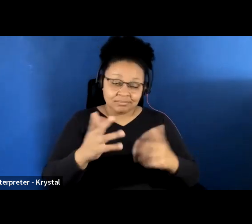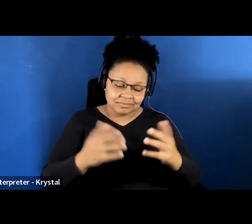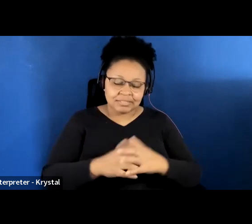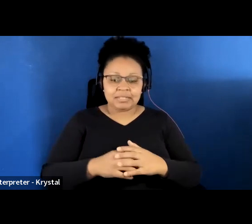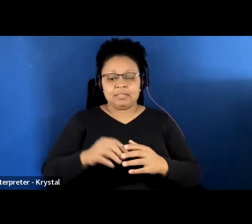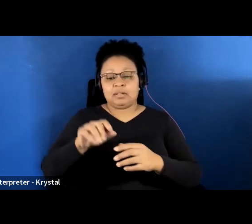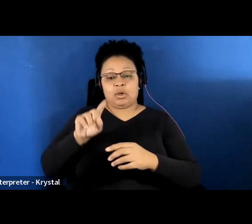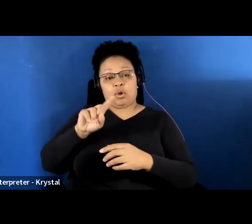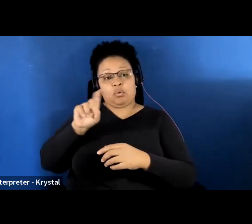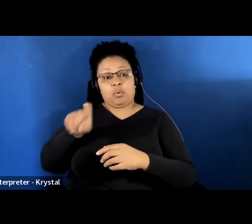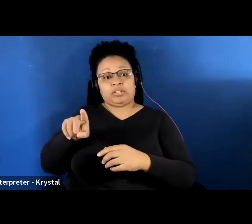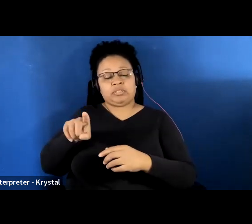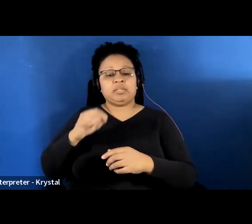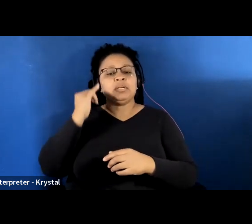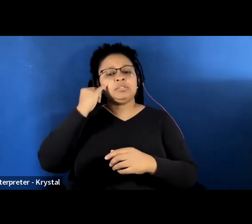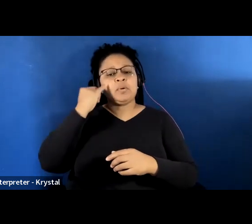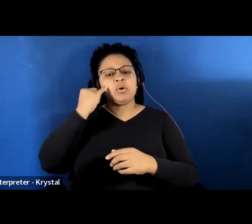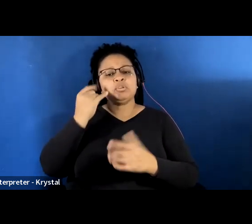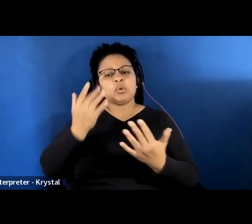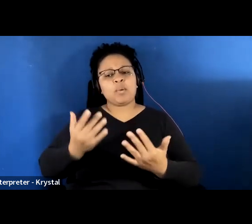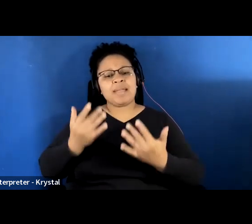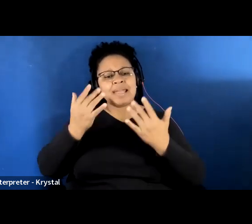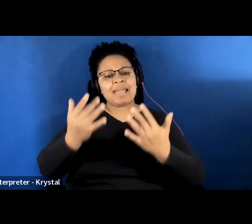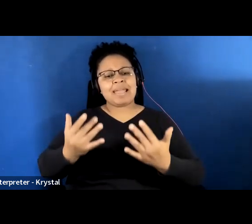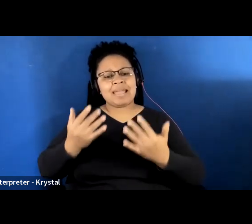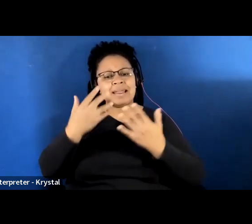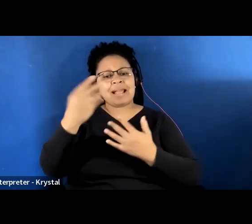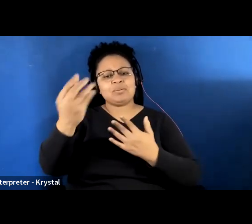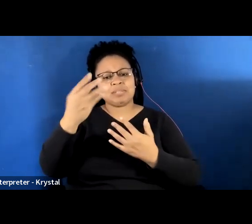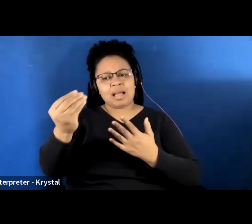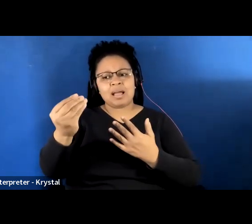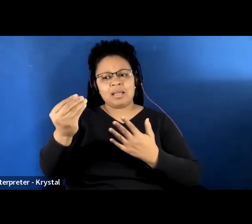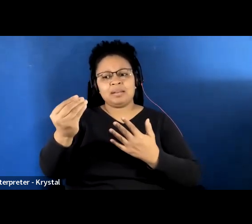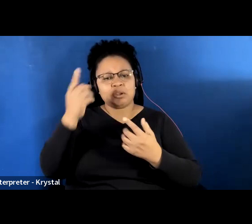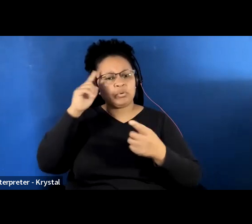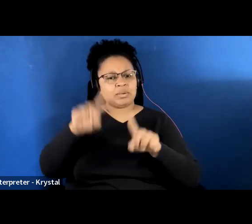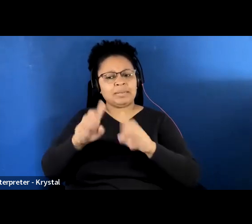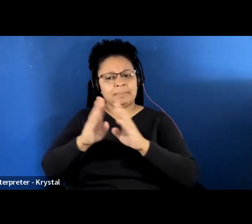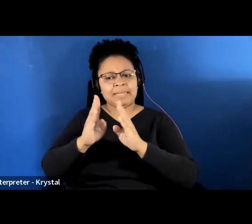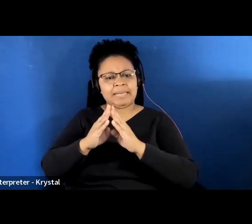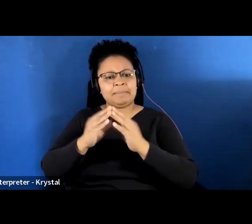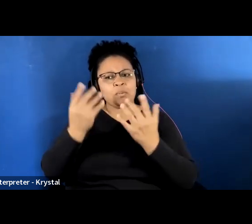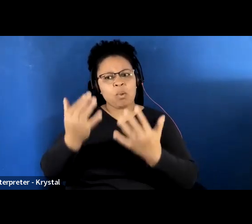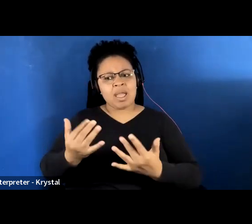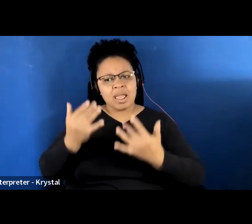wait outside if someone's agreed to meet you at their home, but they're not answering their door? That's an